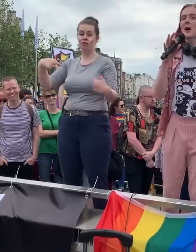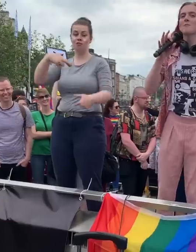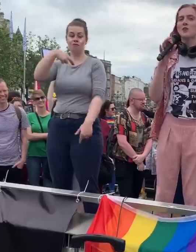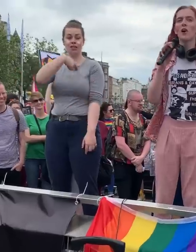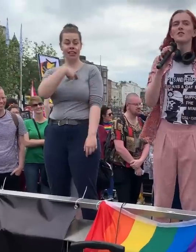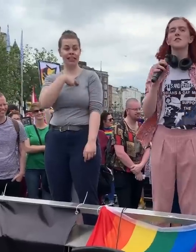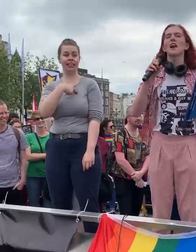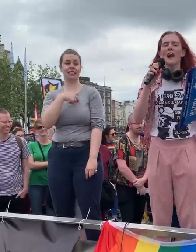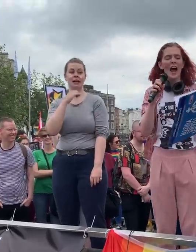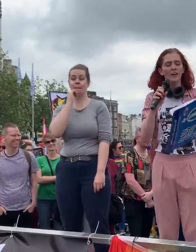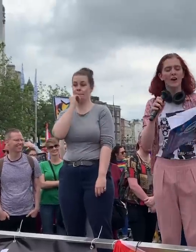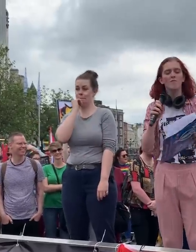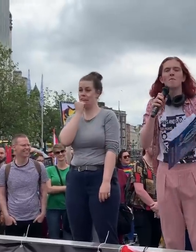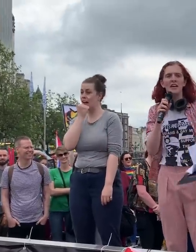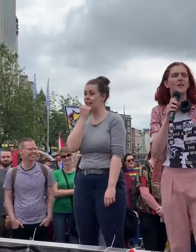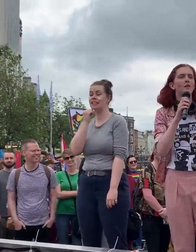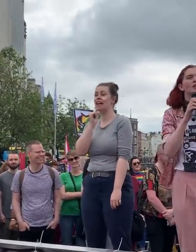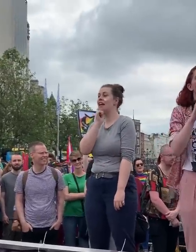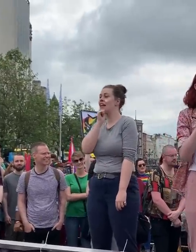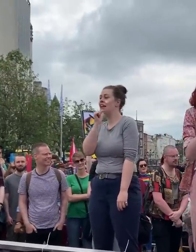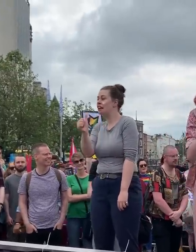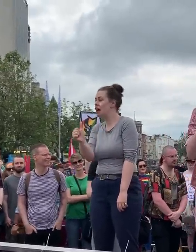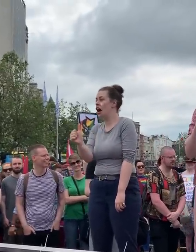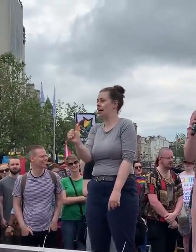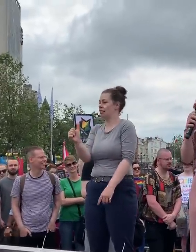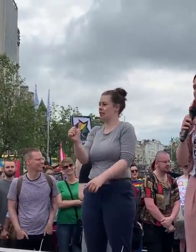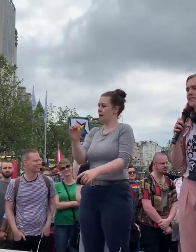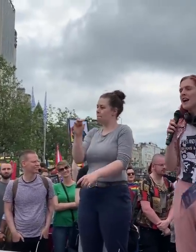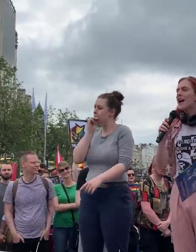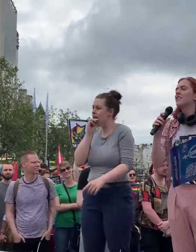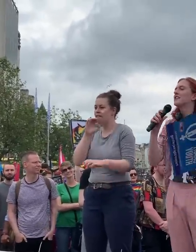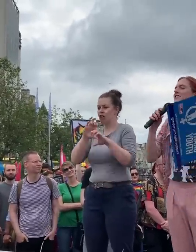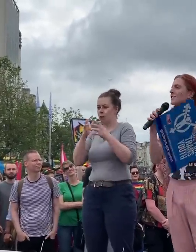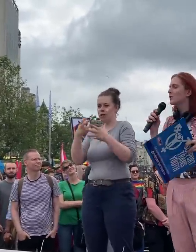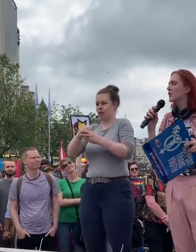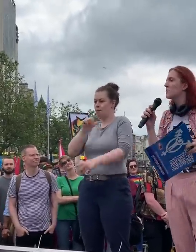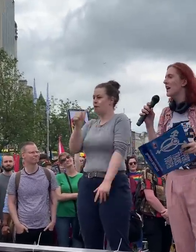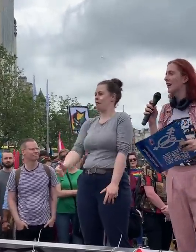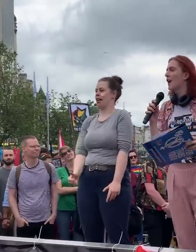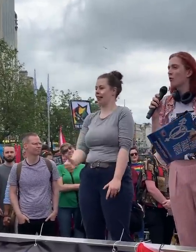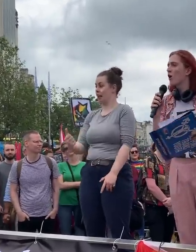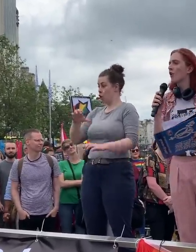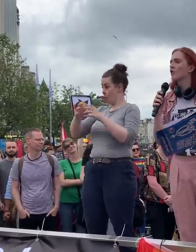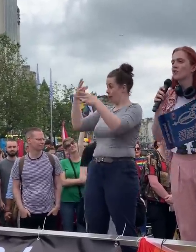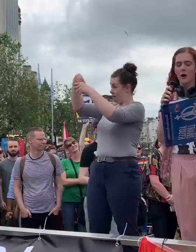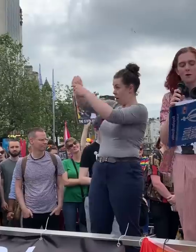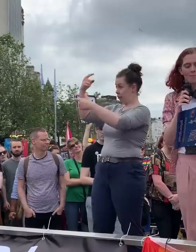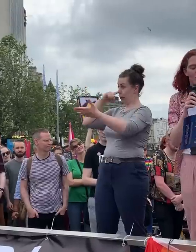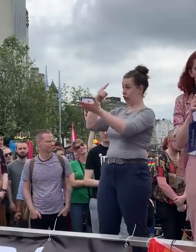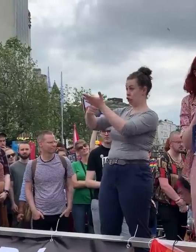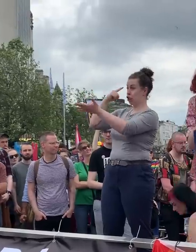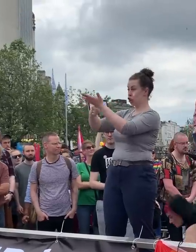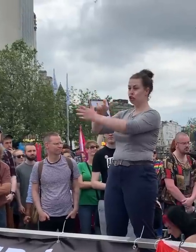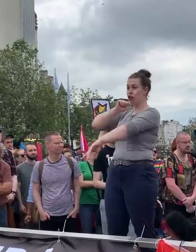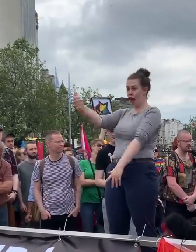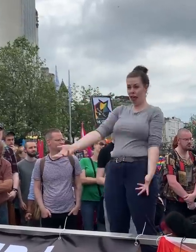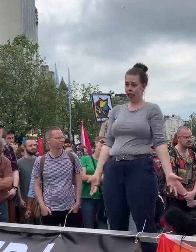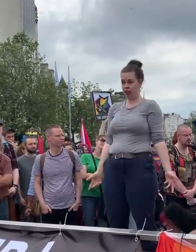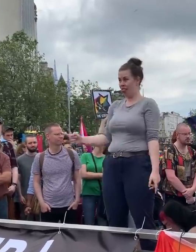really, it comes down to the lack of meaningful community involvement in the decision-making around Dublin